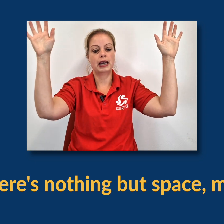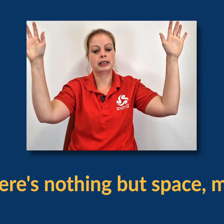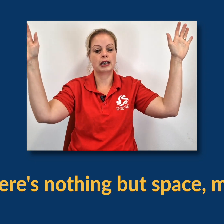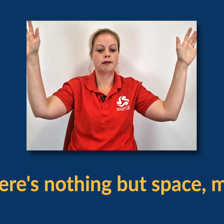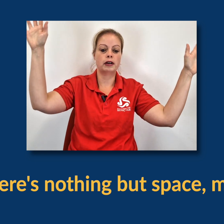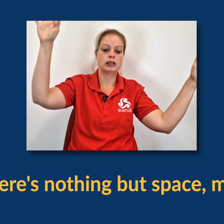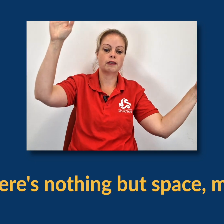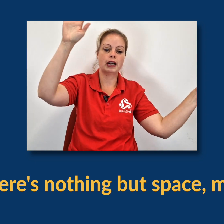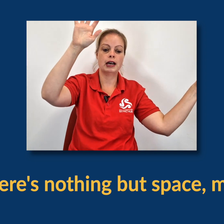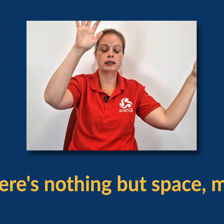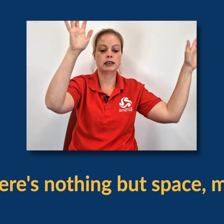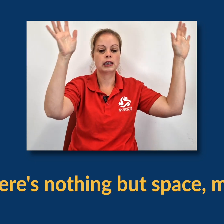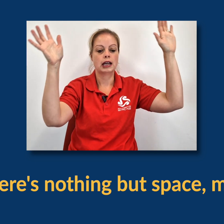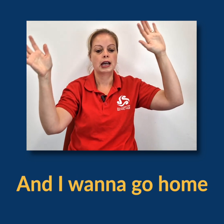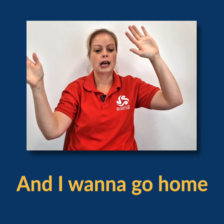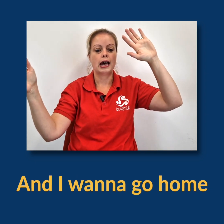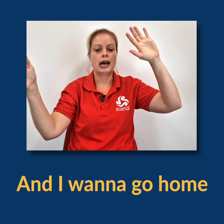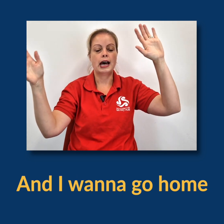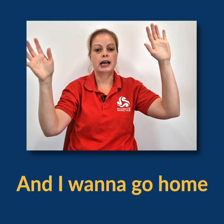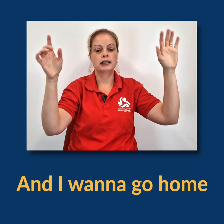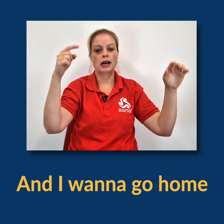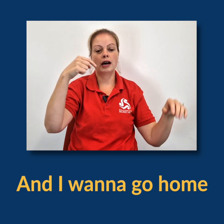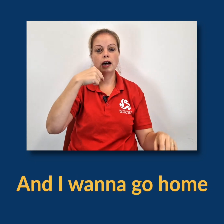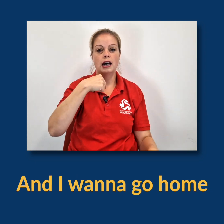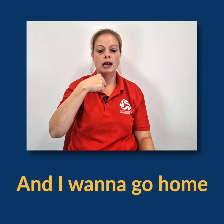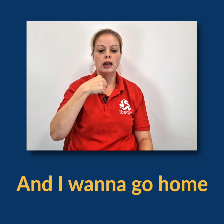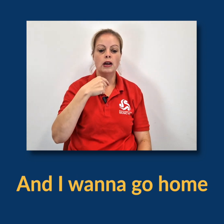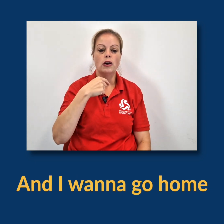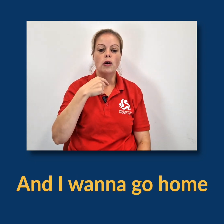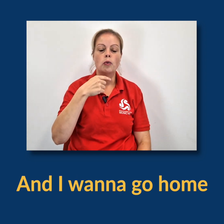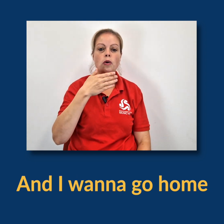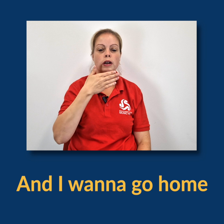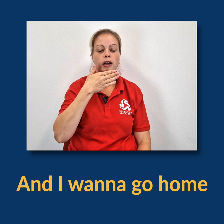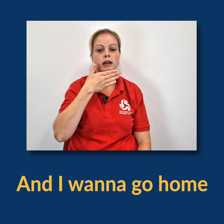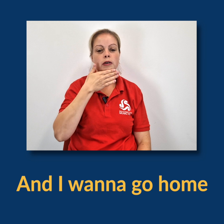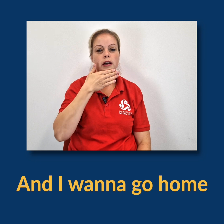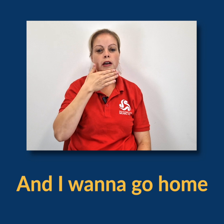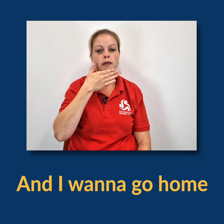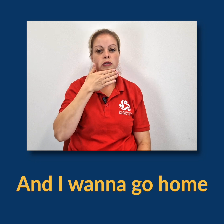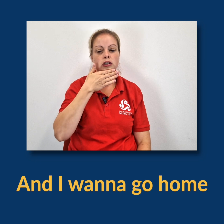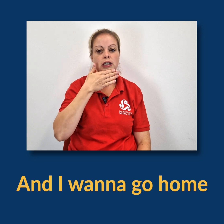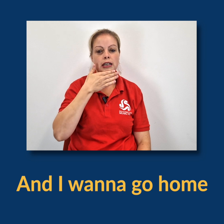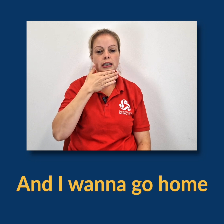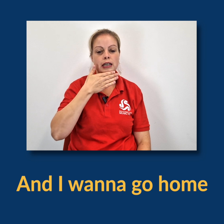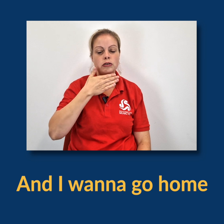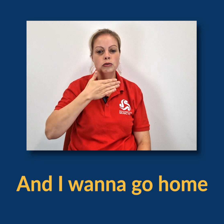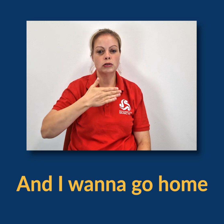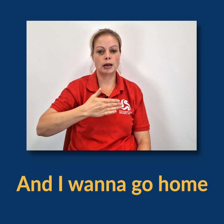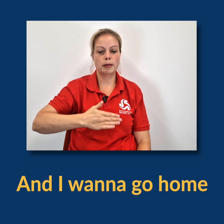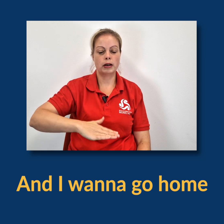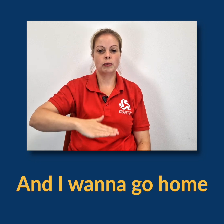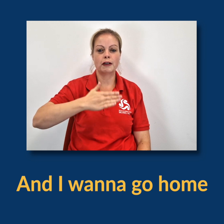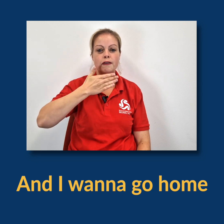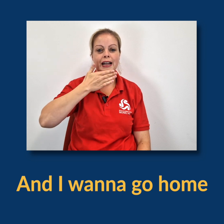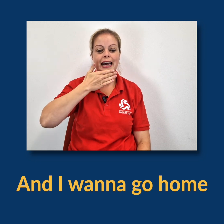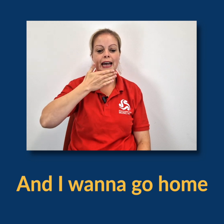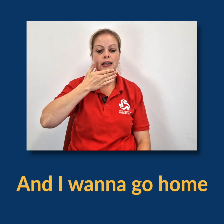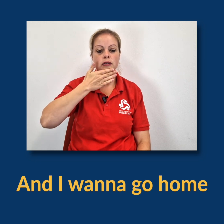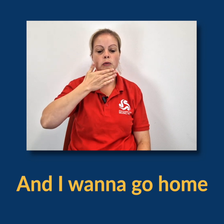again floating around. And I wanna, you're gonna go from your chin down to your tummy button with a flat hand.